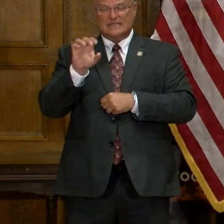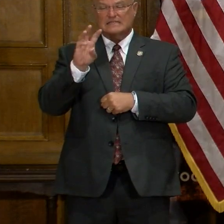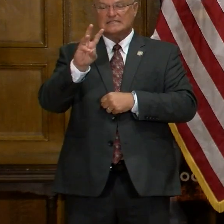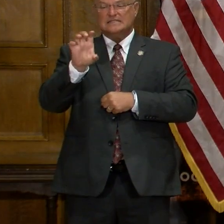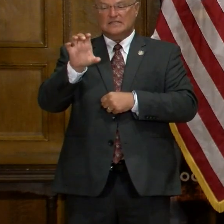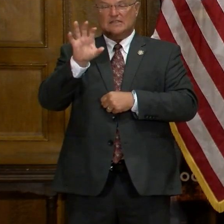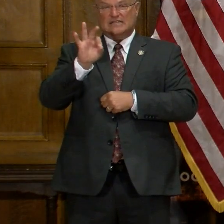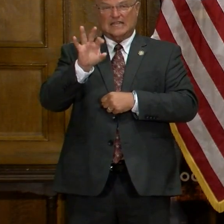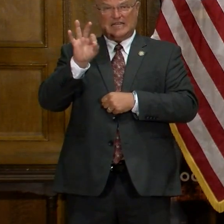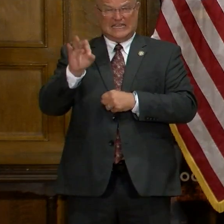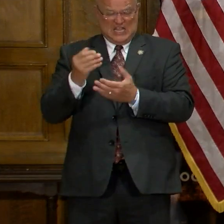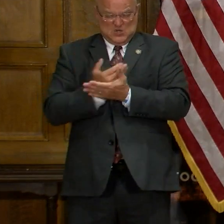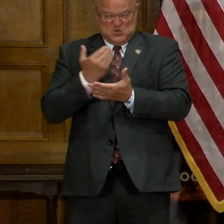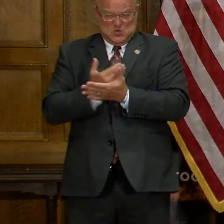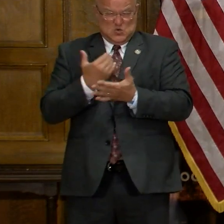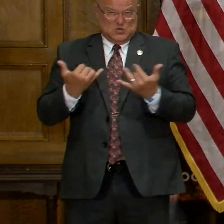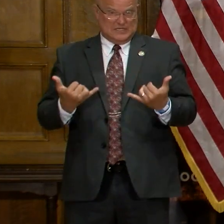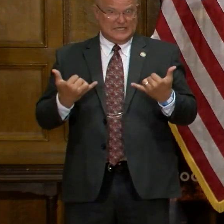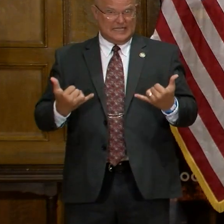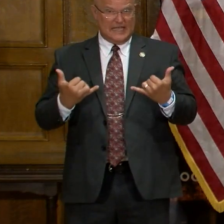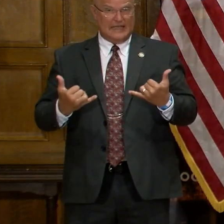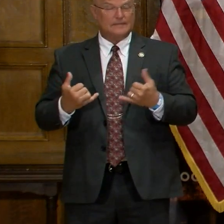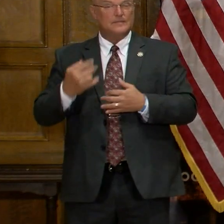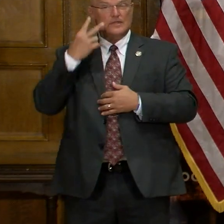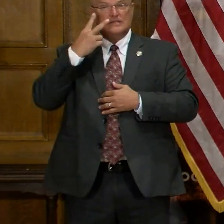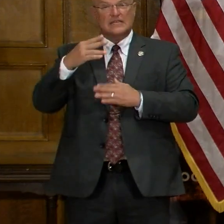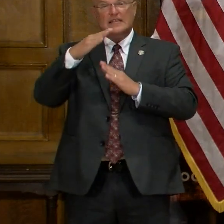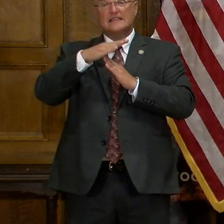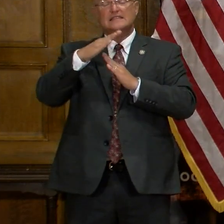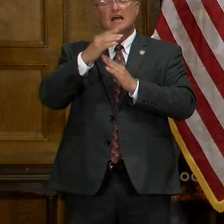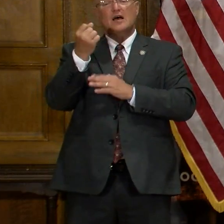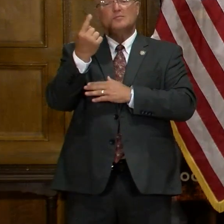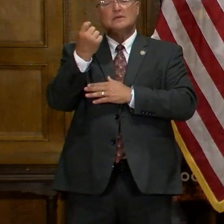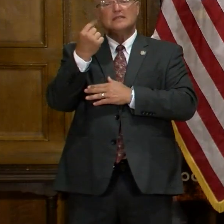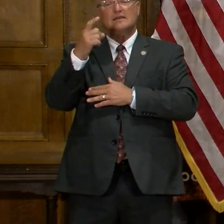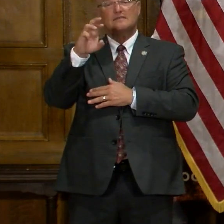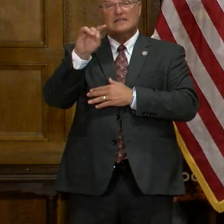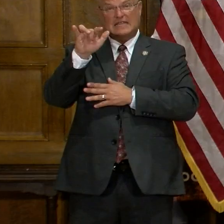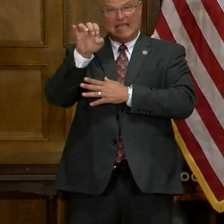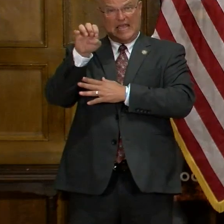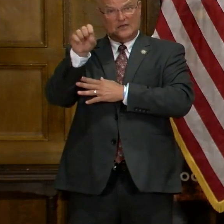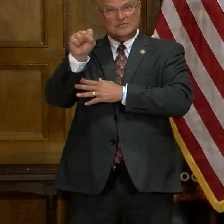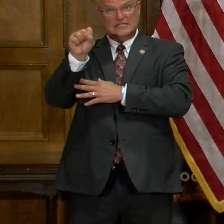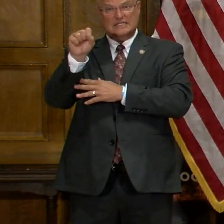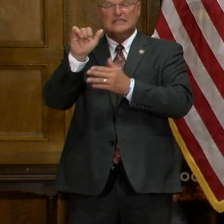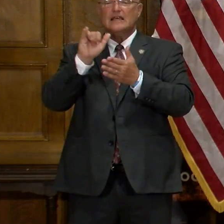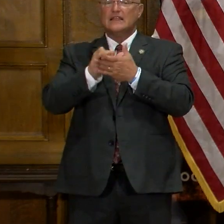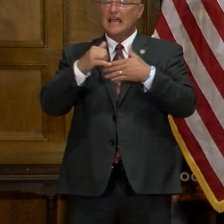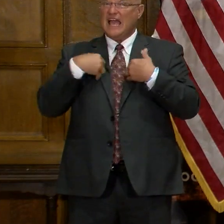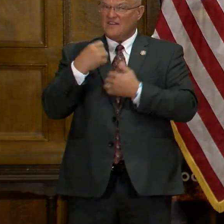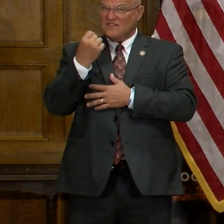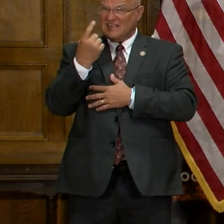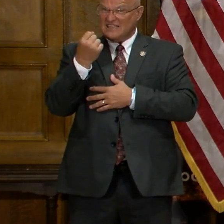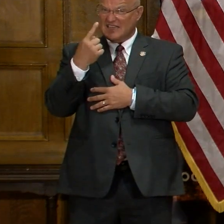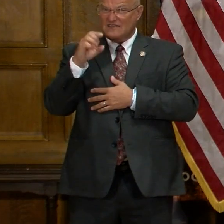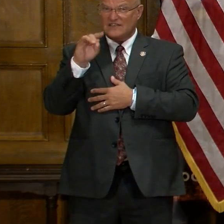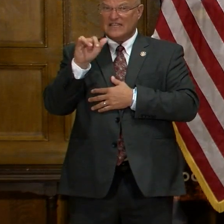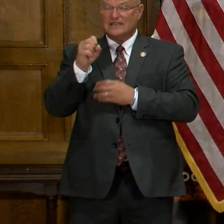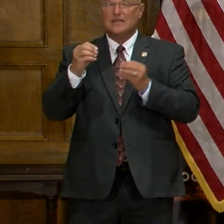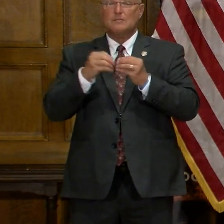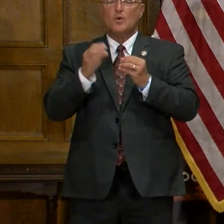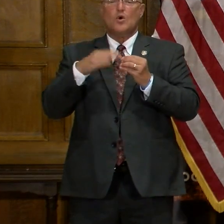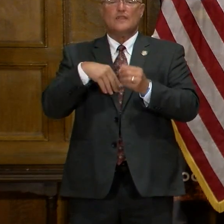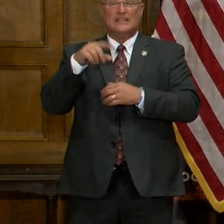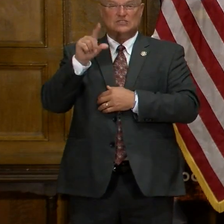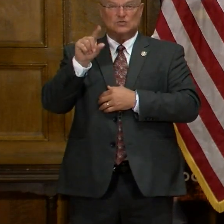699 new cases, and you can see the top 11 counties, which the fact that there are 11 counties with more